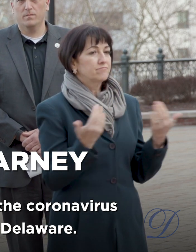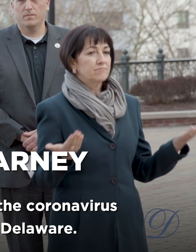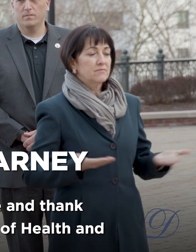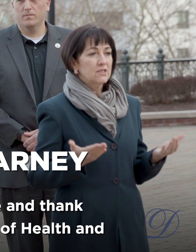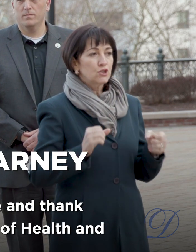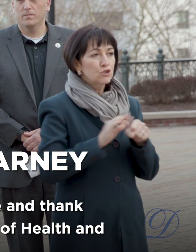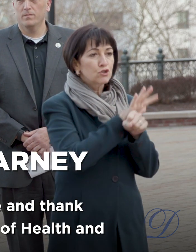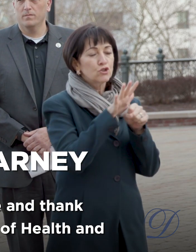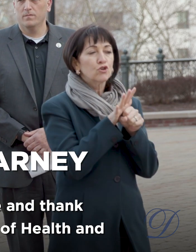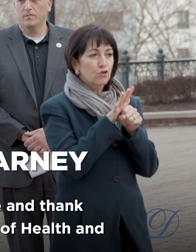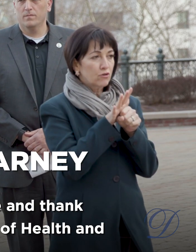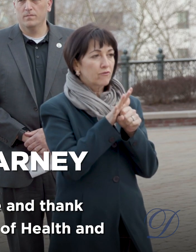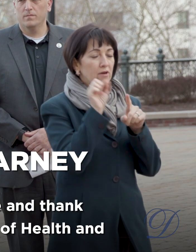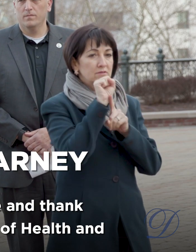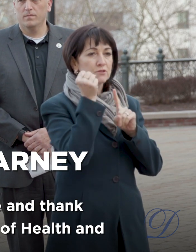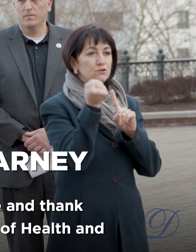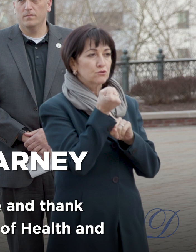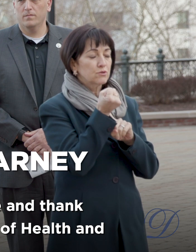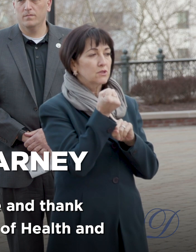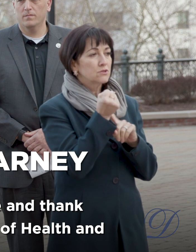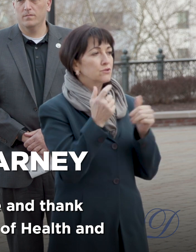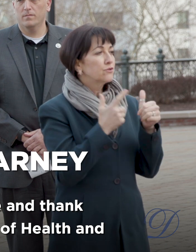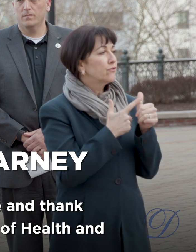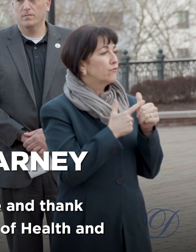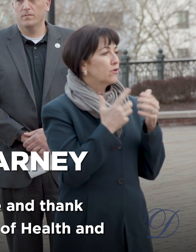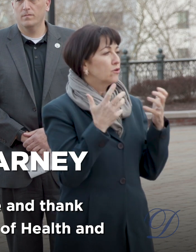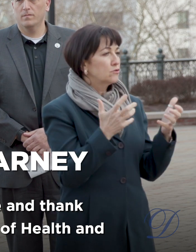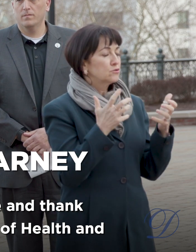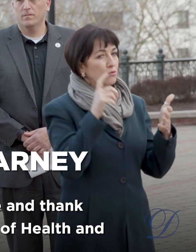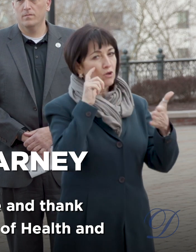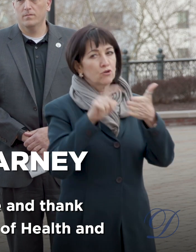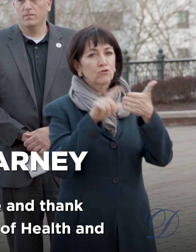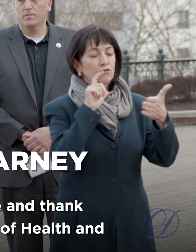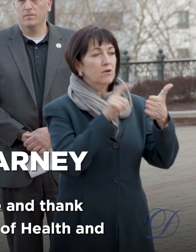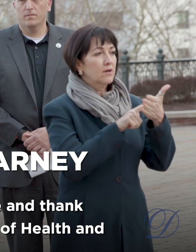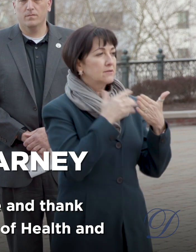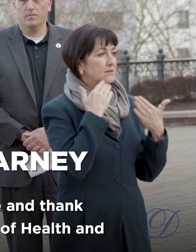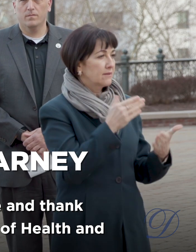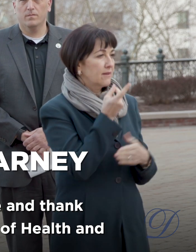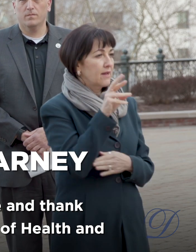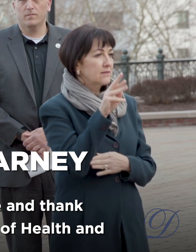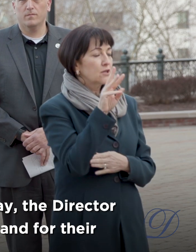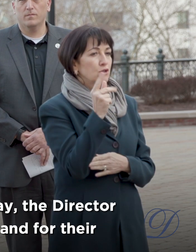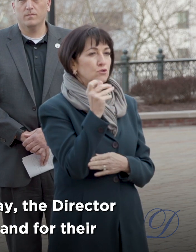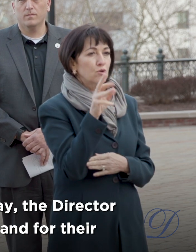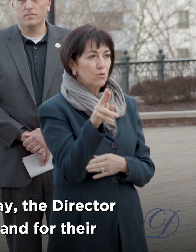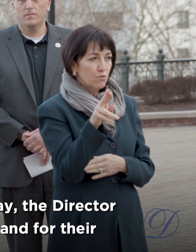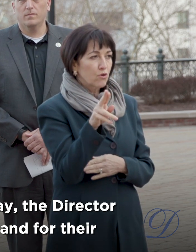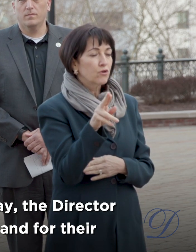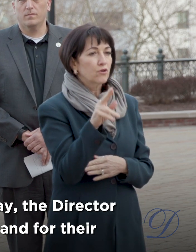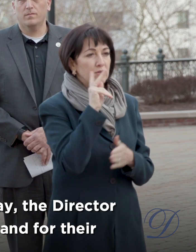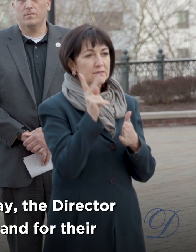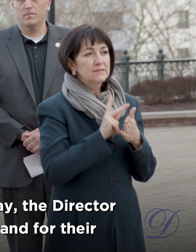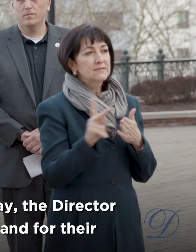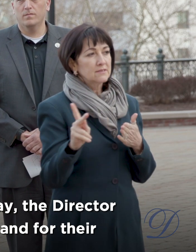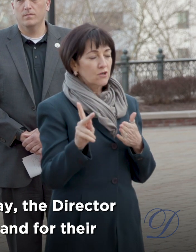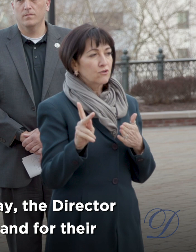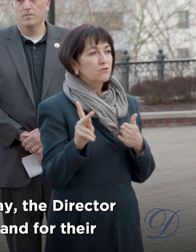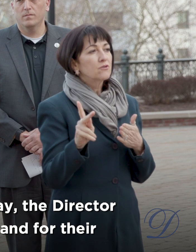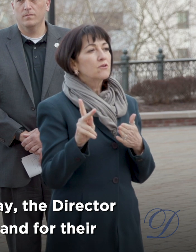of Delaware. First of all, I want to recognize and thank Dr. Odom Walker, the Secretary of Health and Social Services,